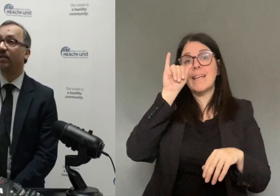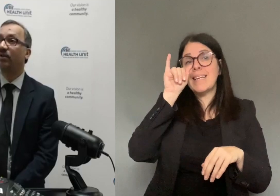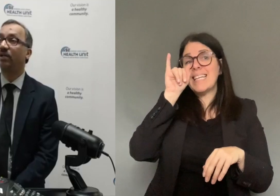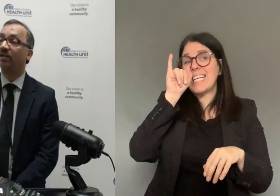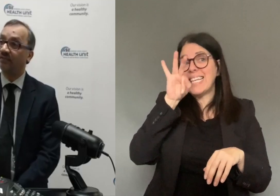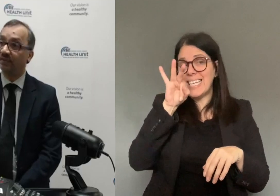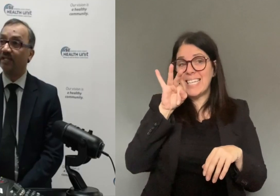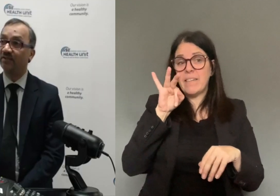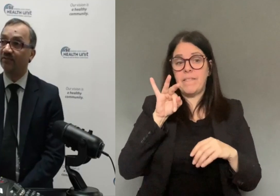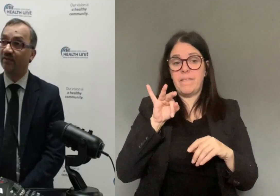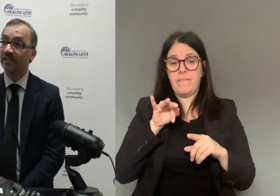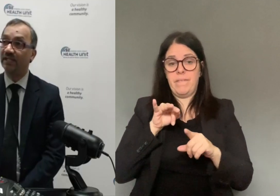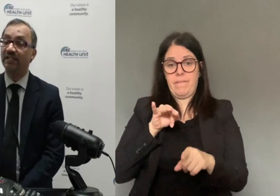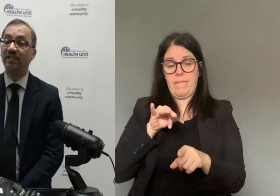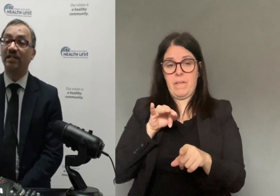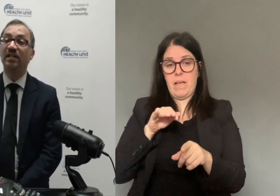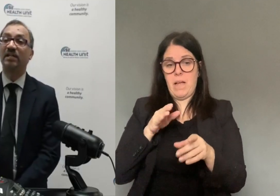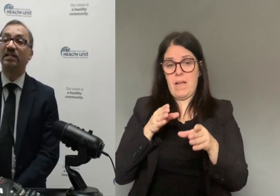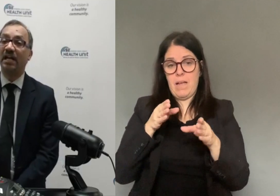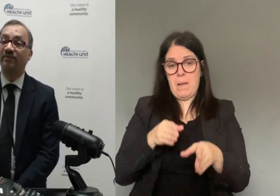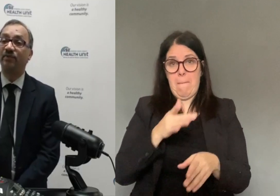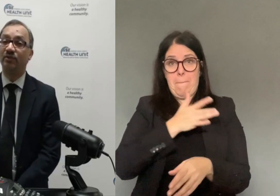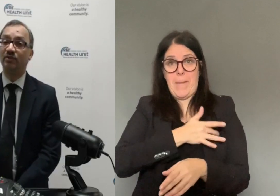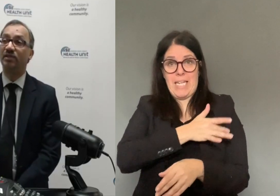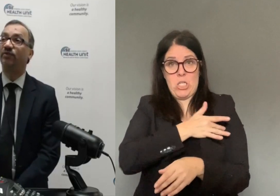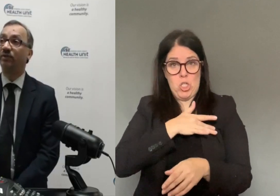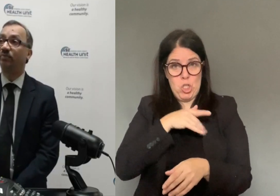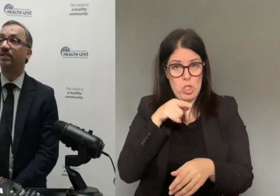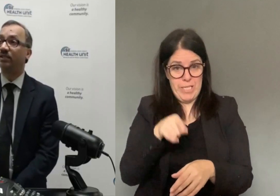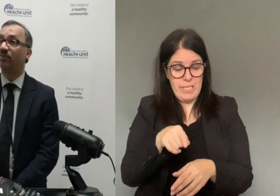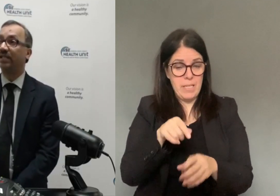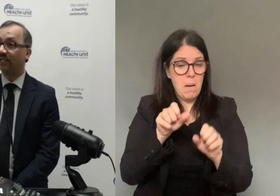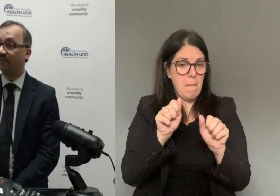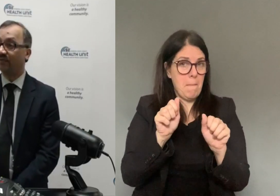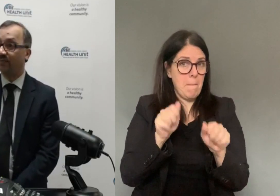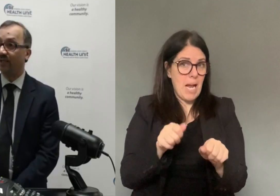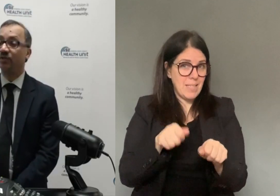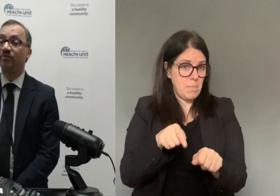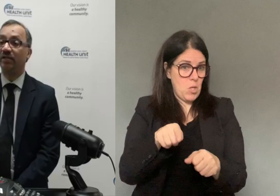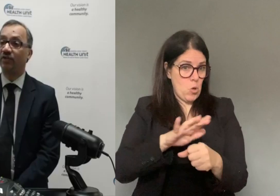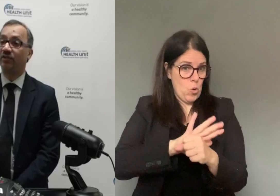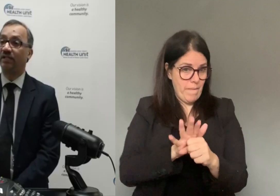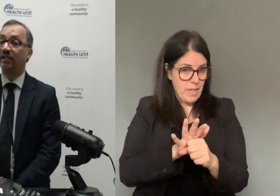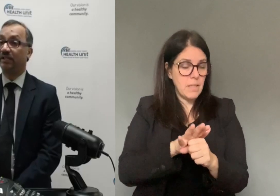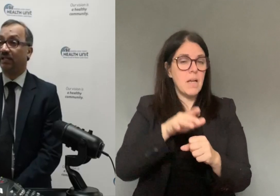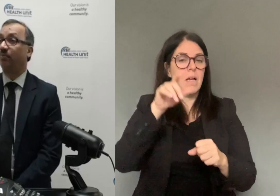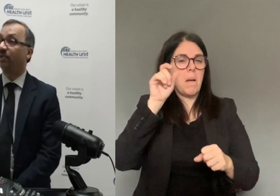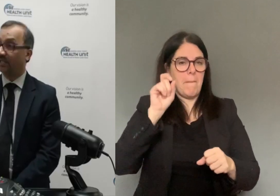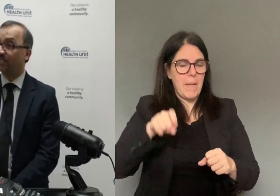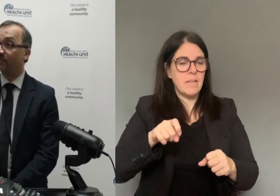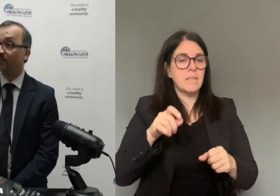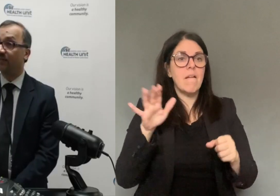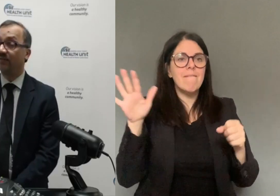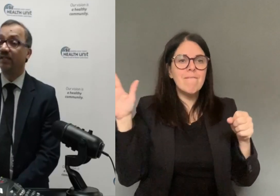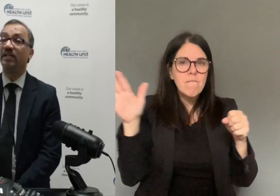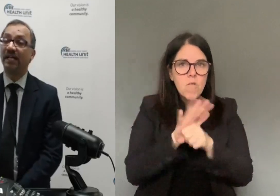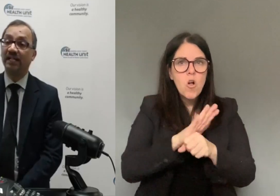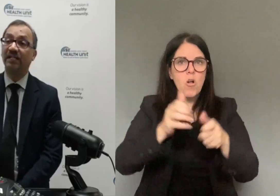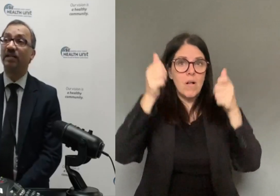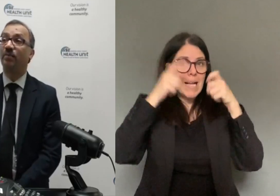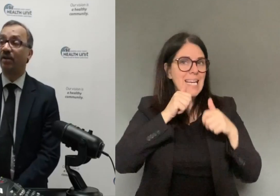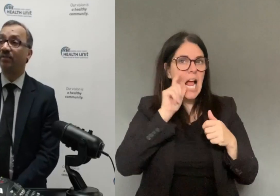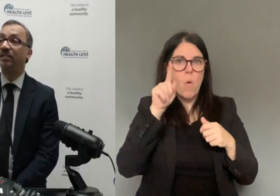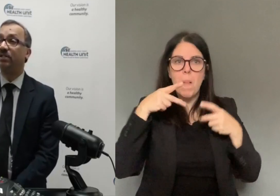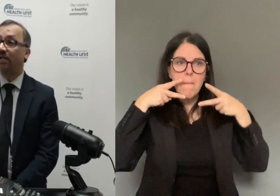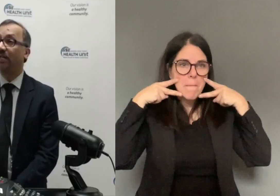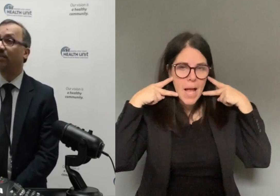suspect or a confirmed case of COVID-19, they have to use the full personal protective equipment to make sure that they are protecting themselves, and then